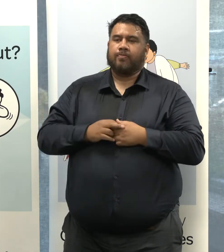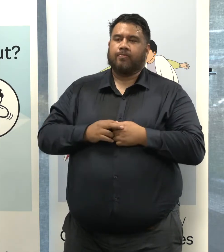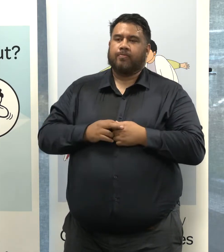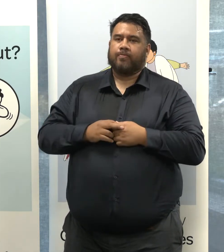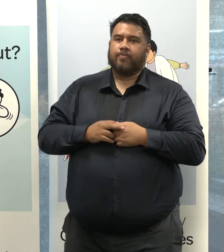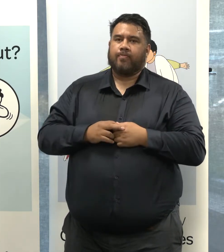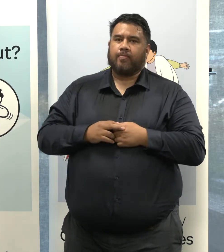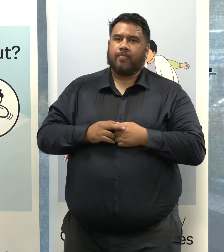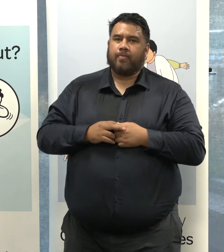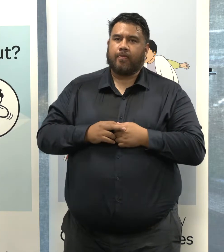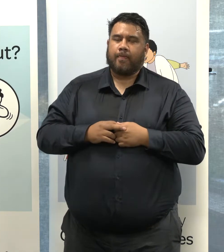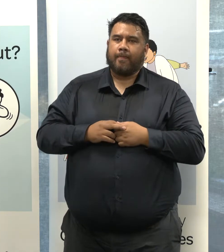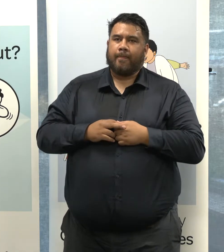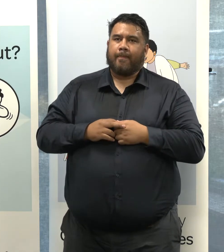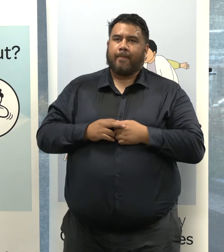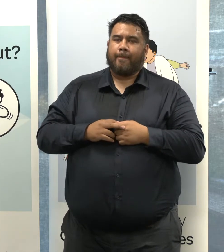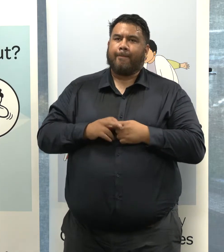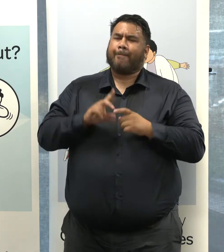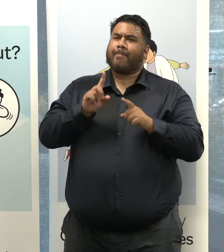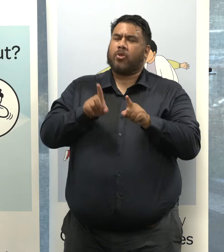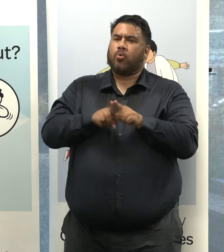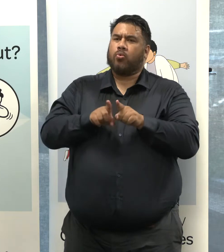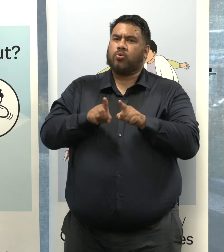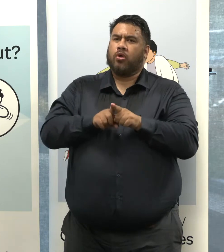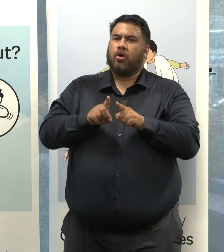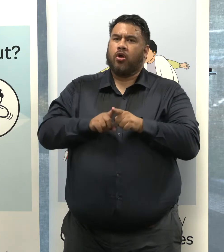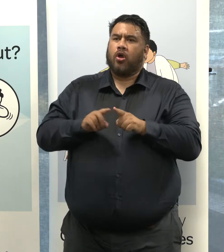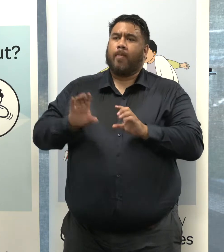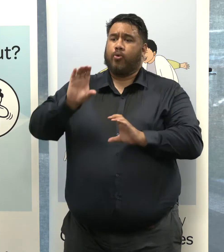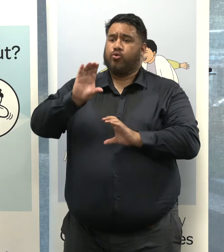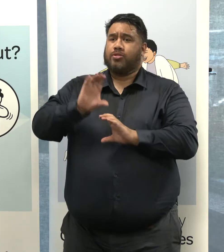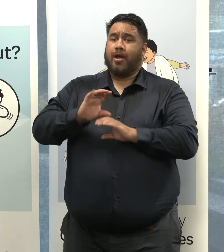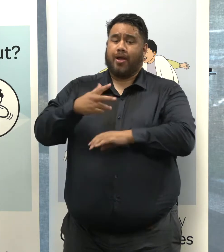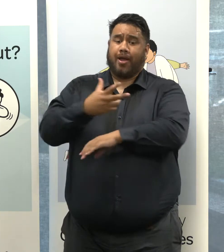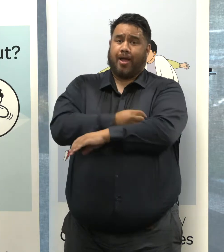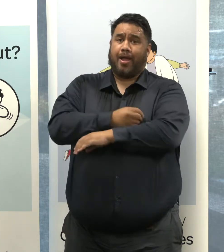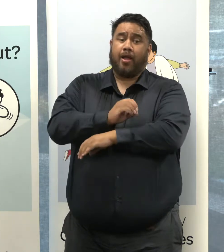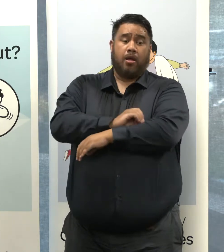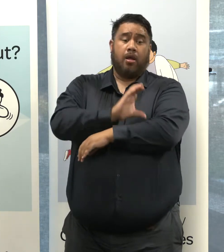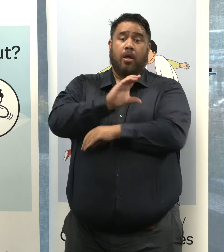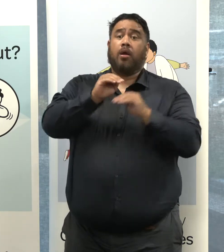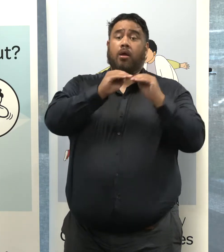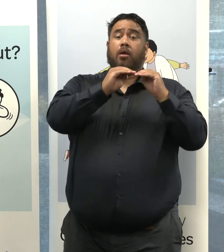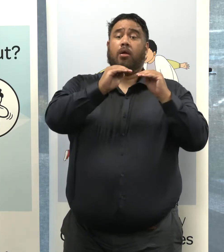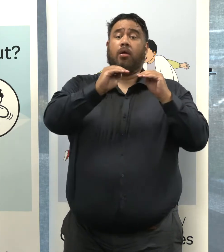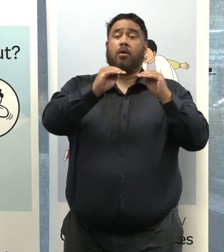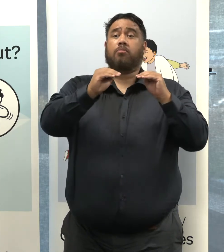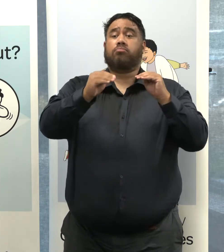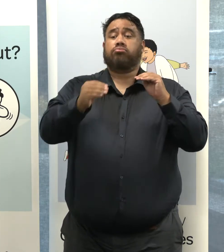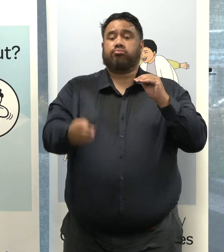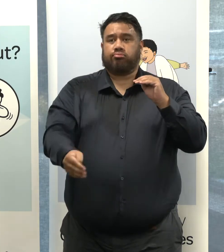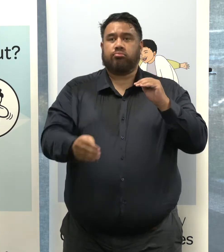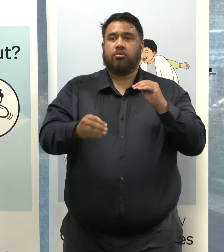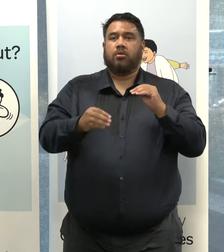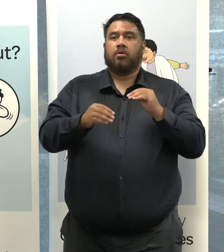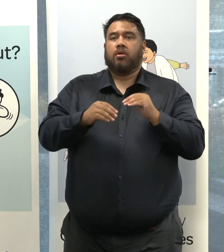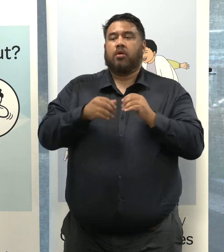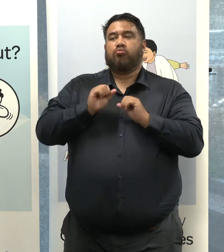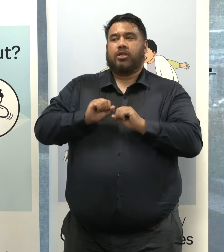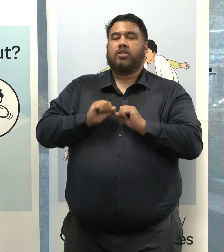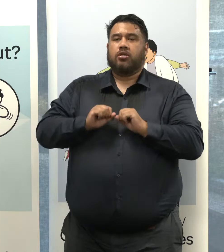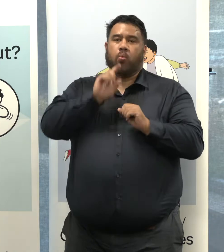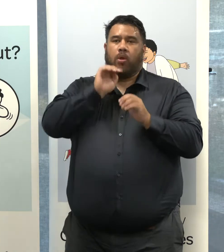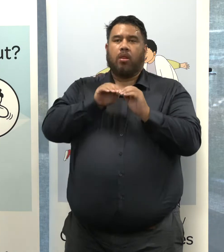the two-dose primary course, that the effectiveness of boosters wanes, and relatively quickly, in terms of protecting people from